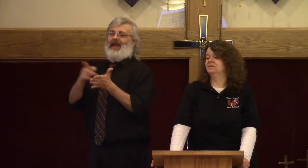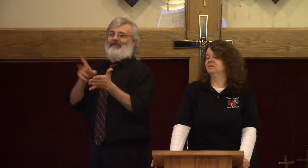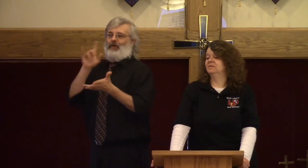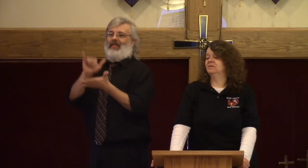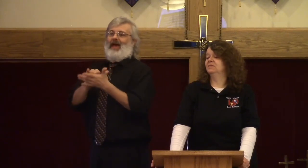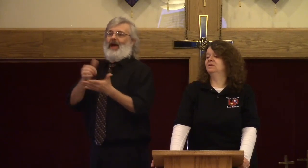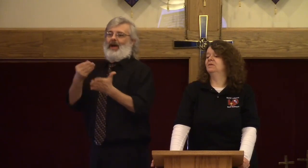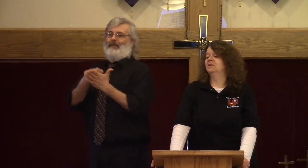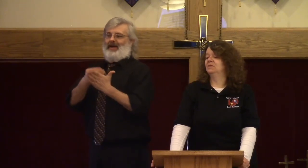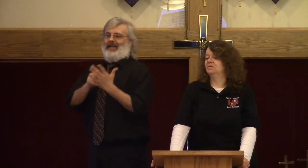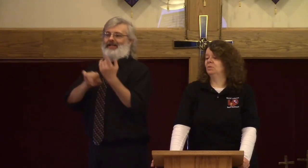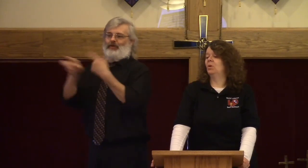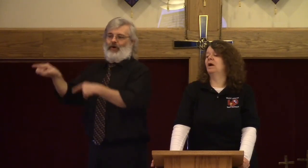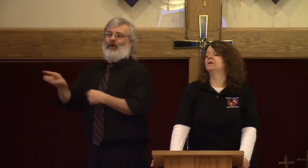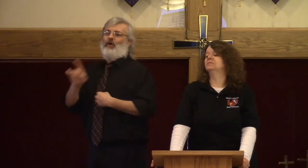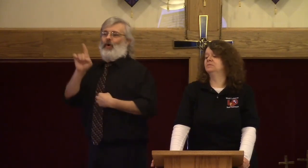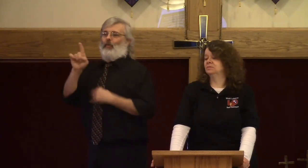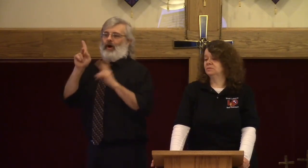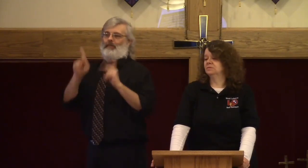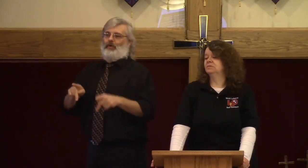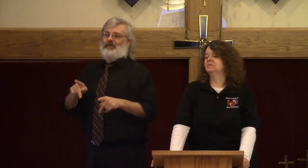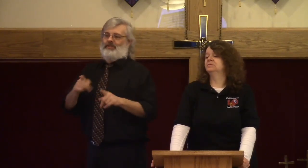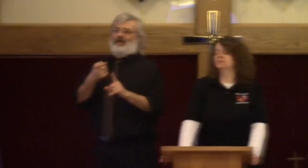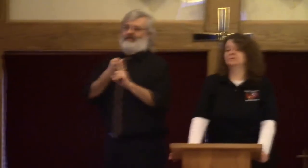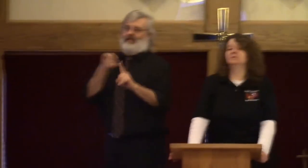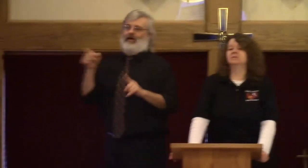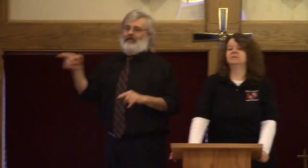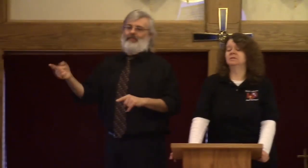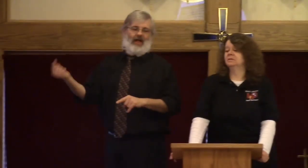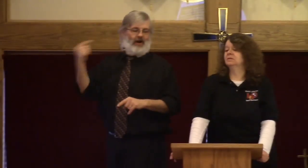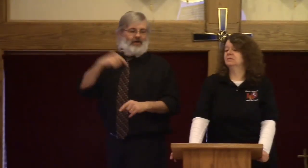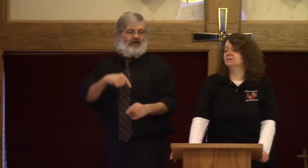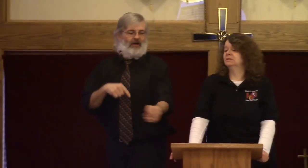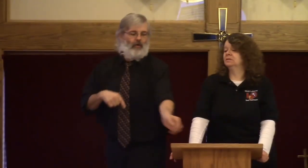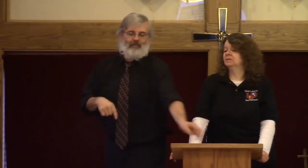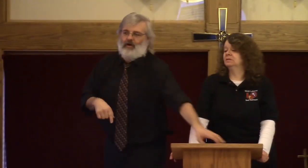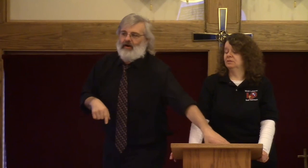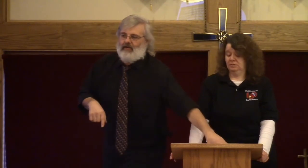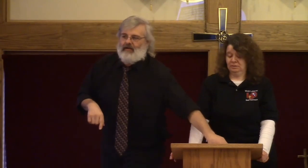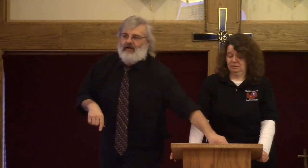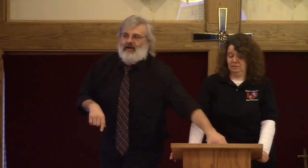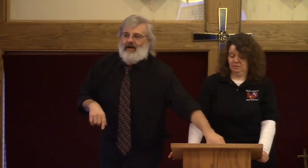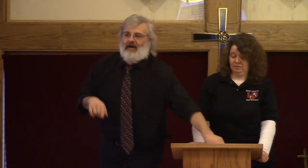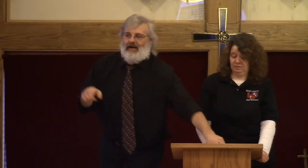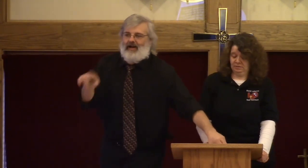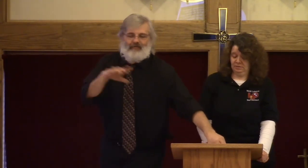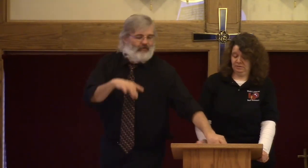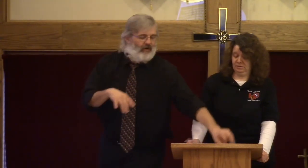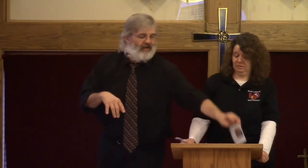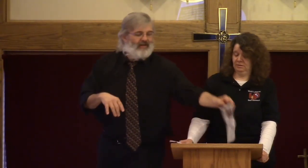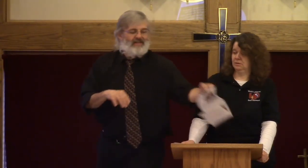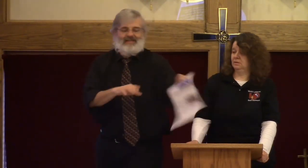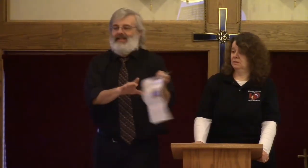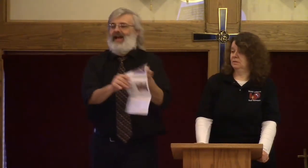for that money to go, one person from there to come over, have full. See, that's,